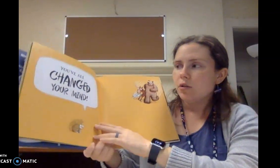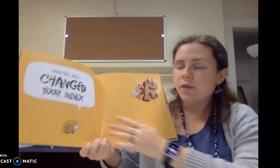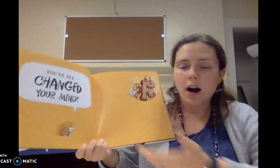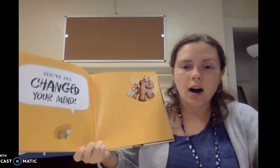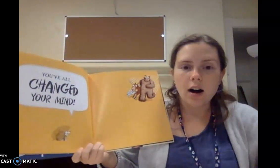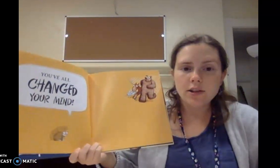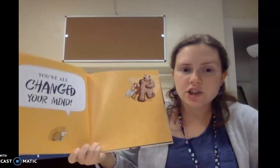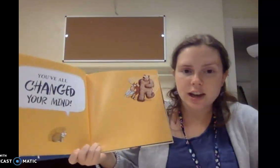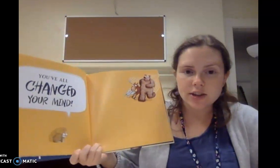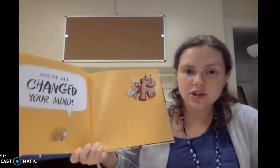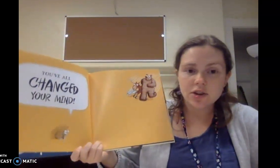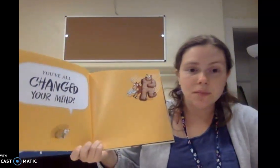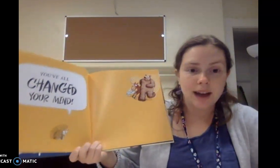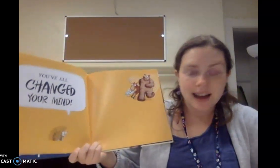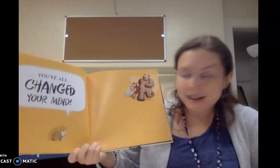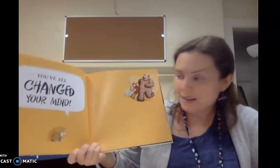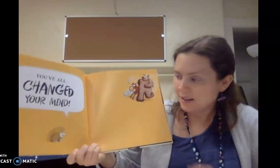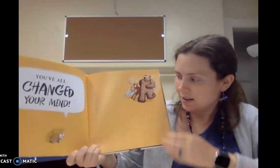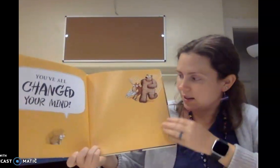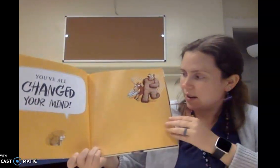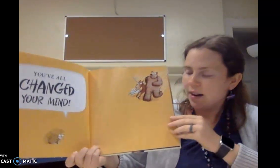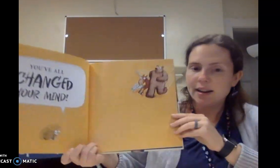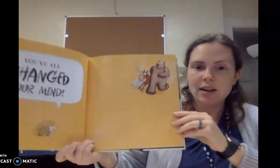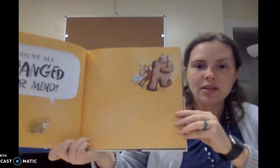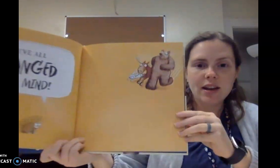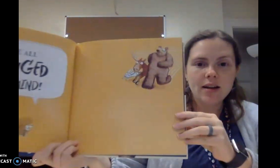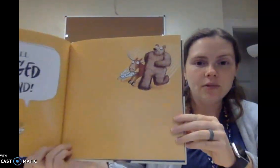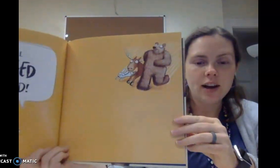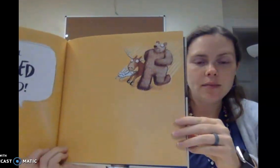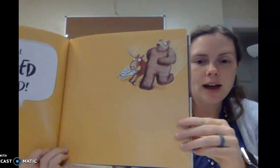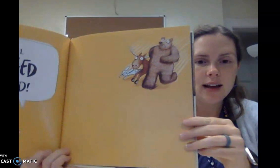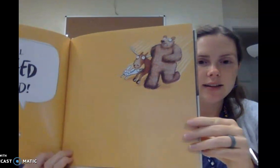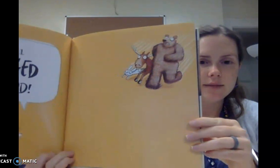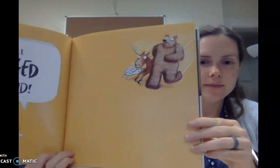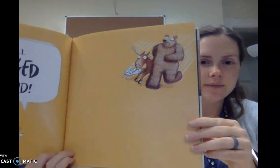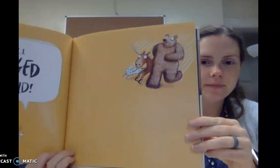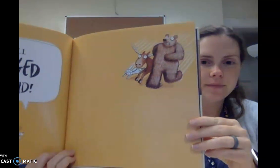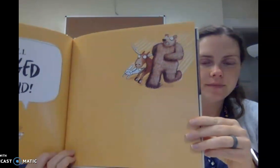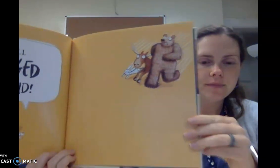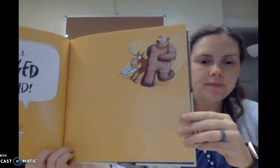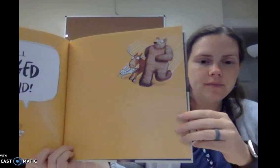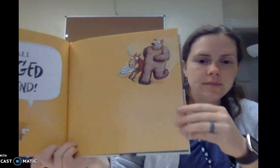You've all changed your mind? Here they come, running back.